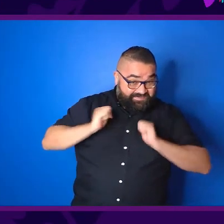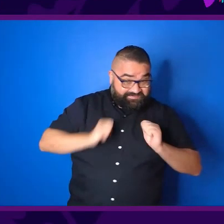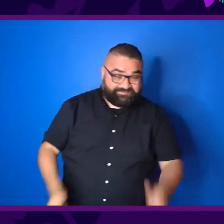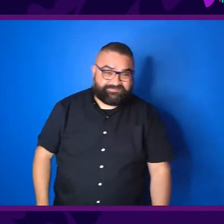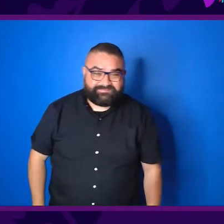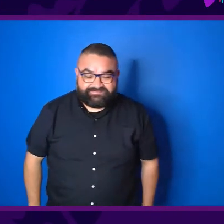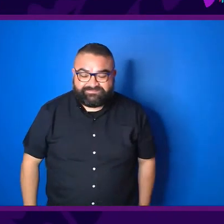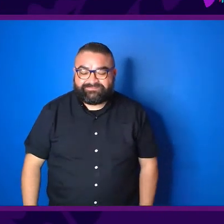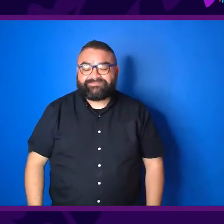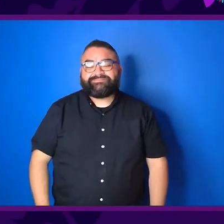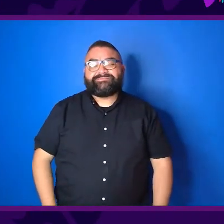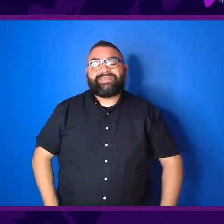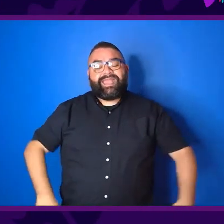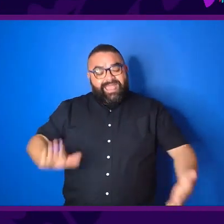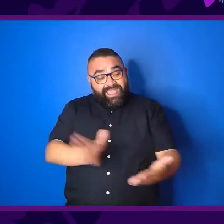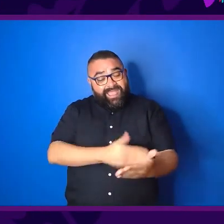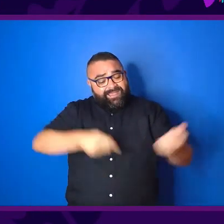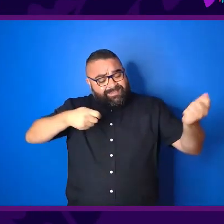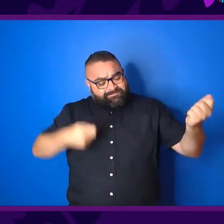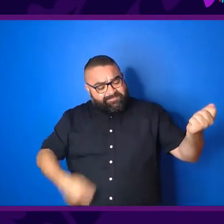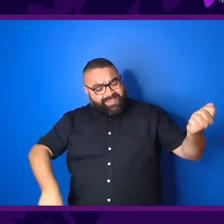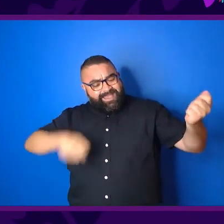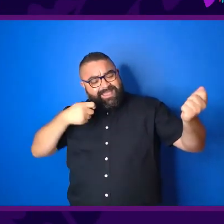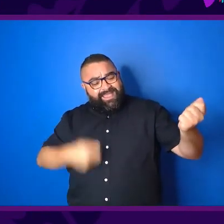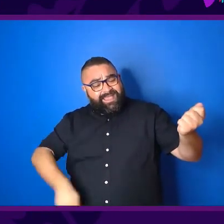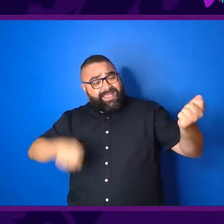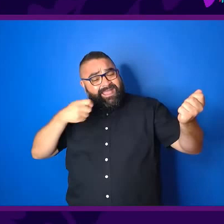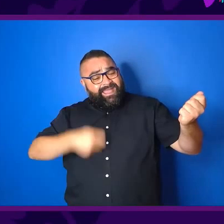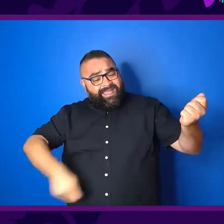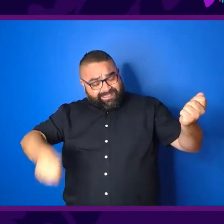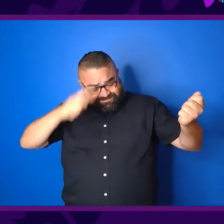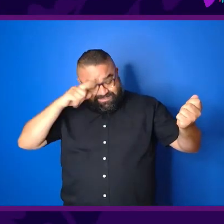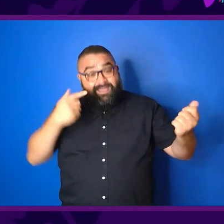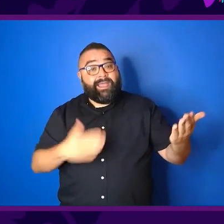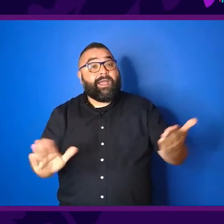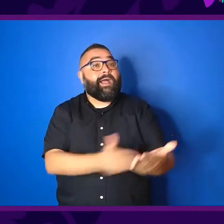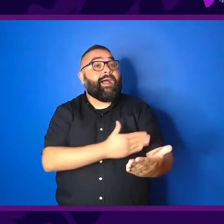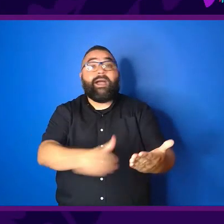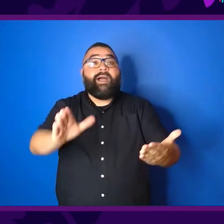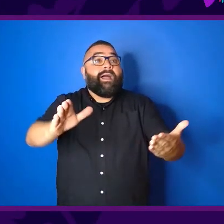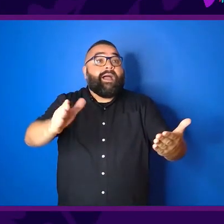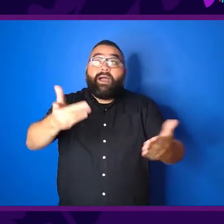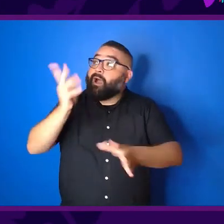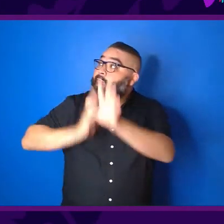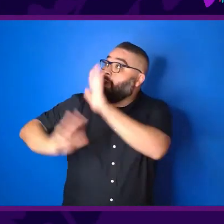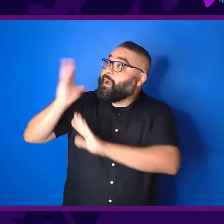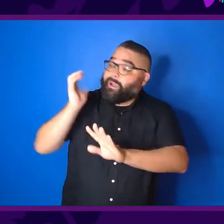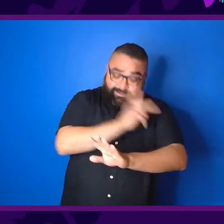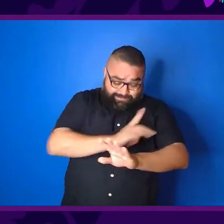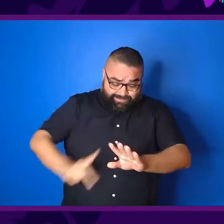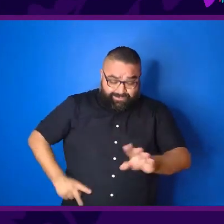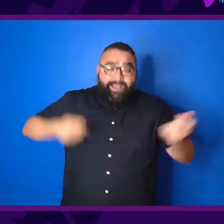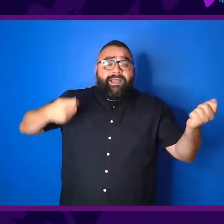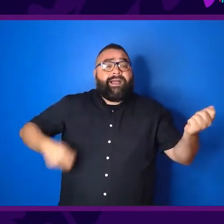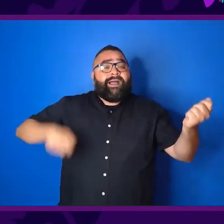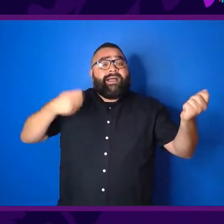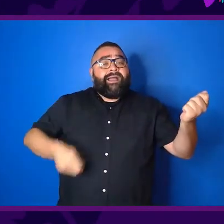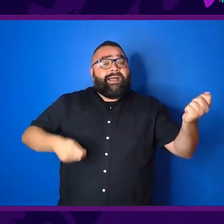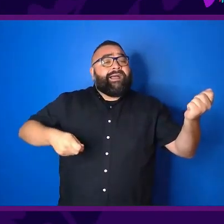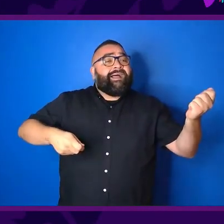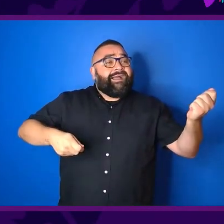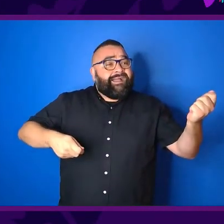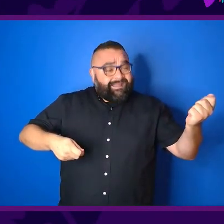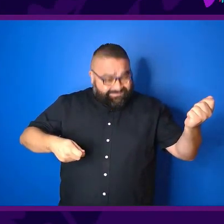Estas son las mañanitas que cantaba el rey